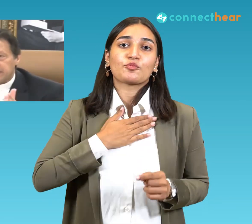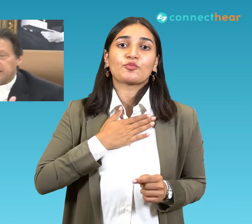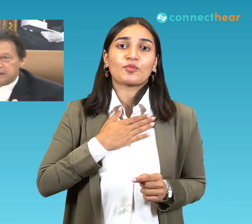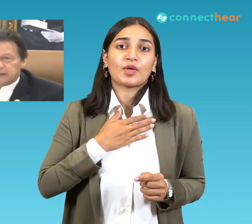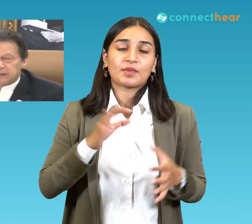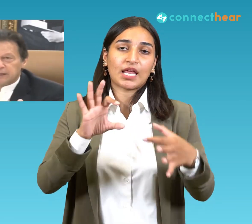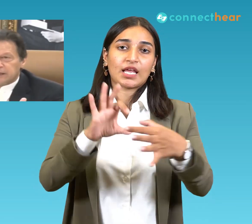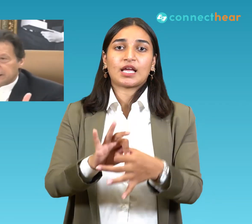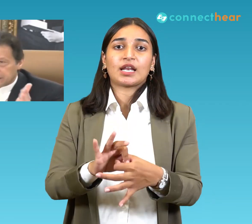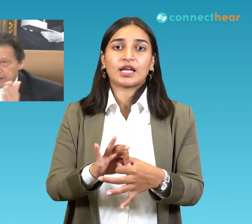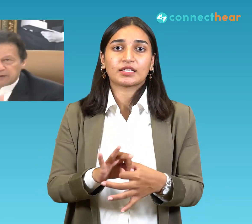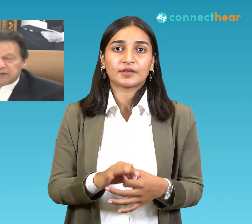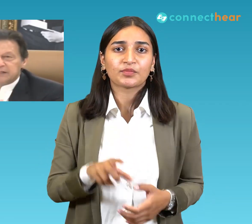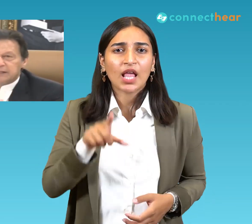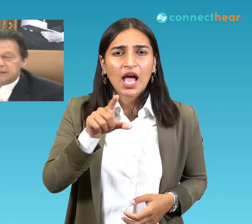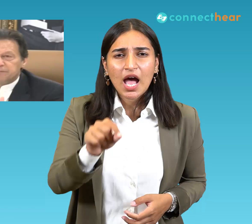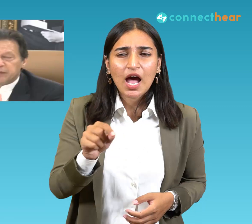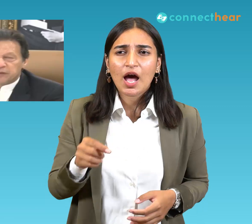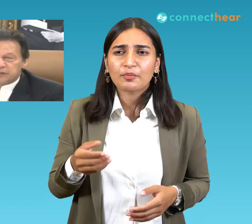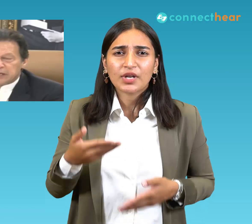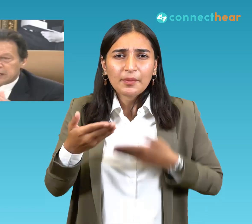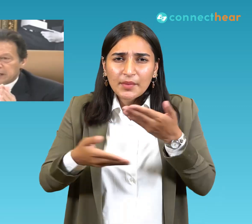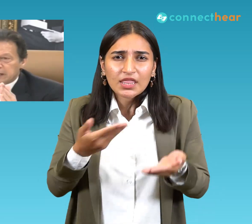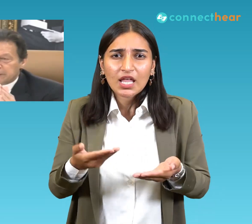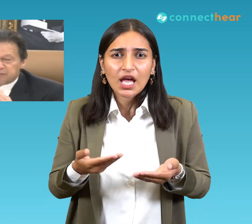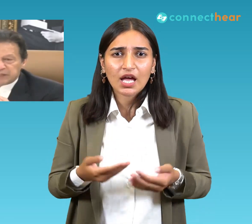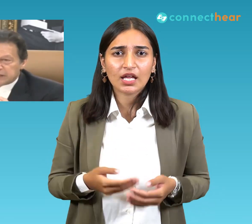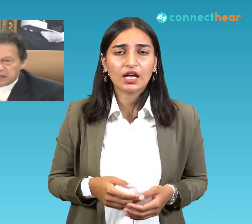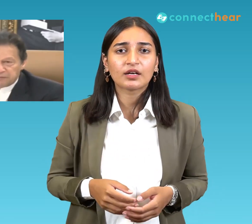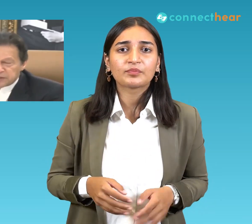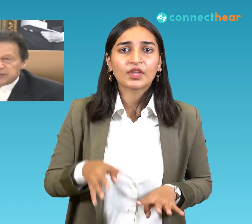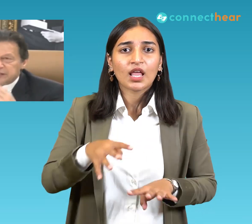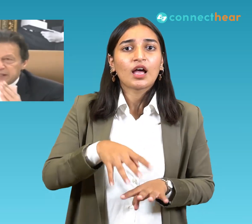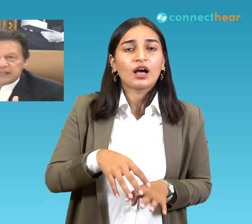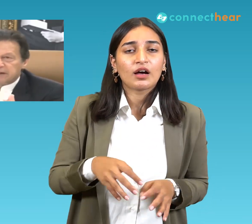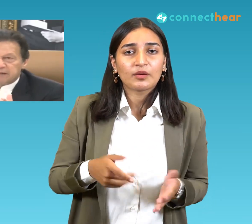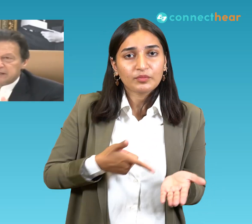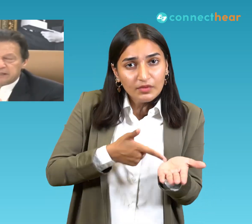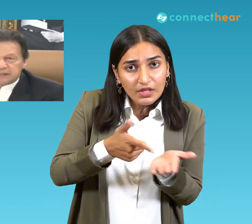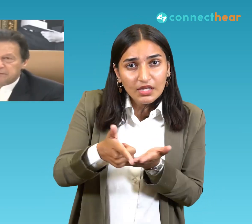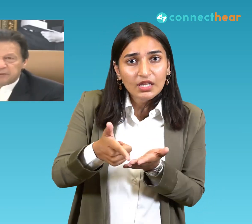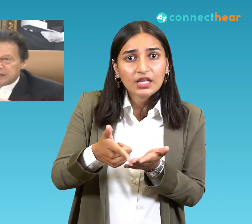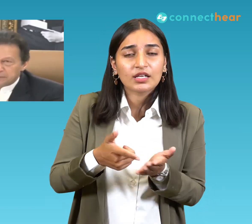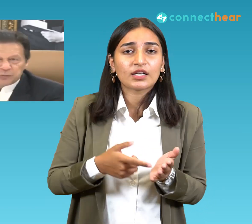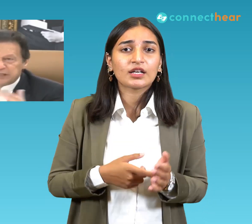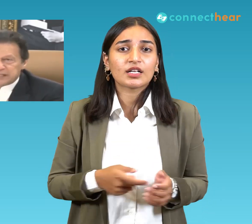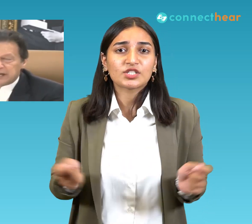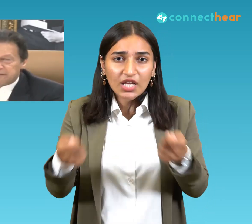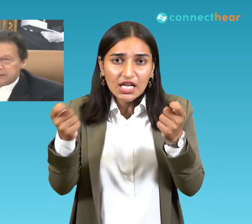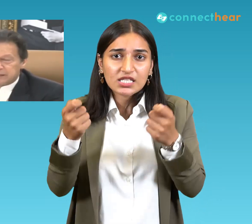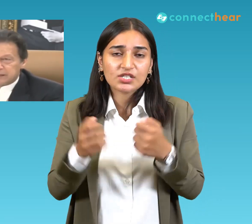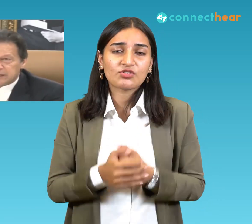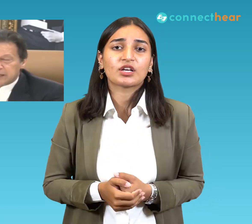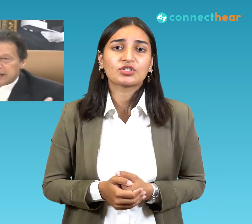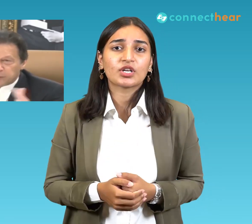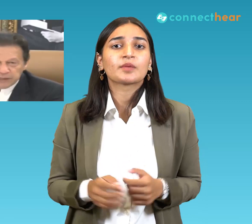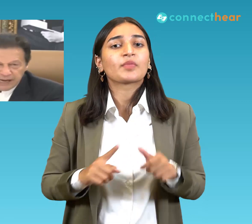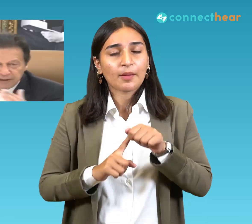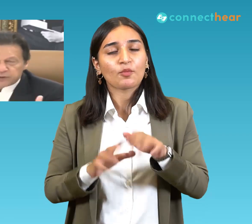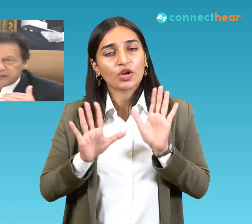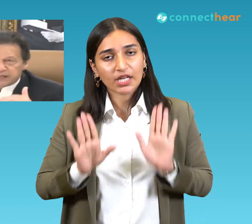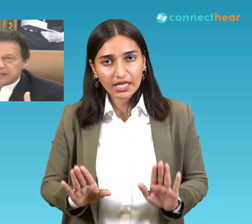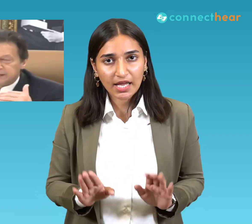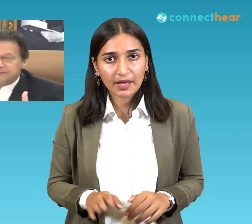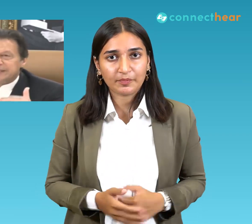important: agriculture, governance system, because the efficiency in governance system comes with e-governance. And we